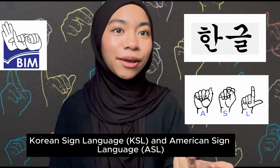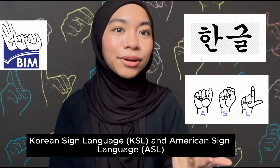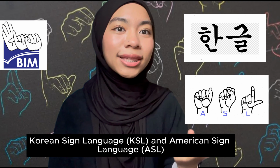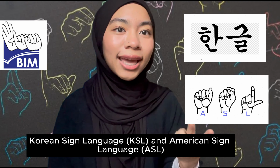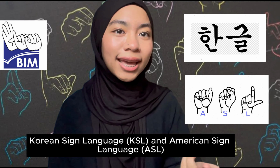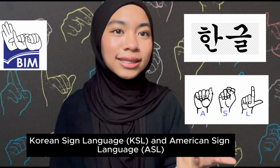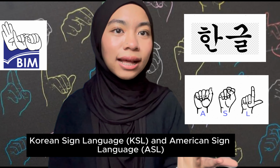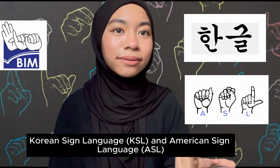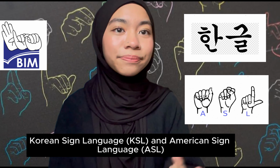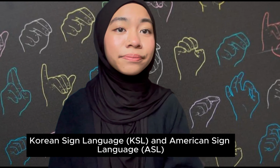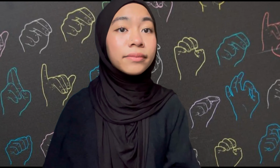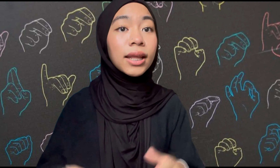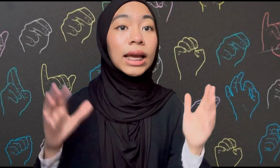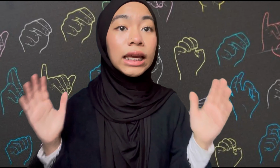Language ASL.